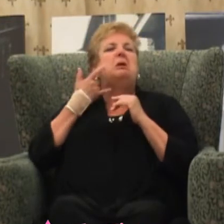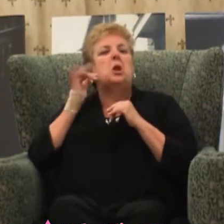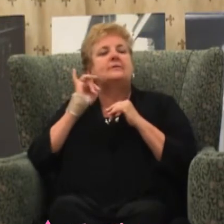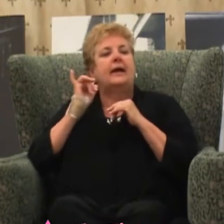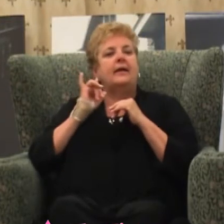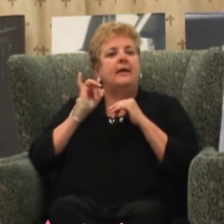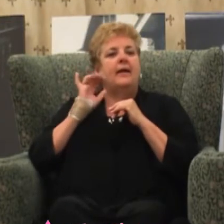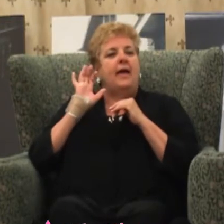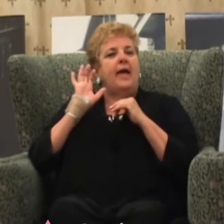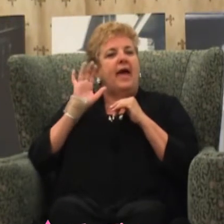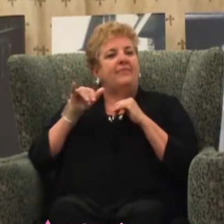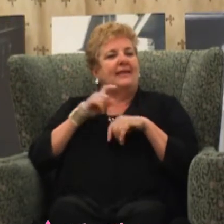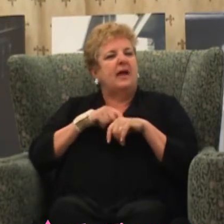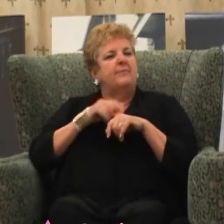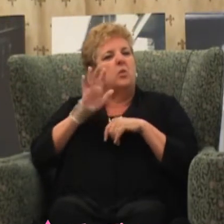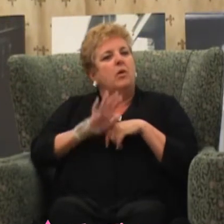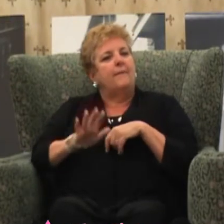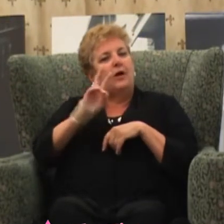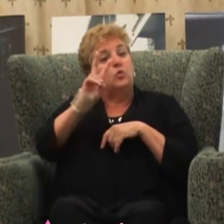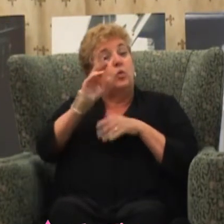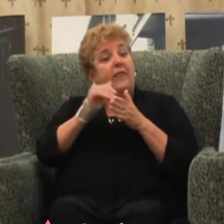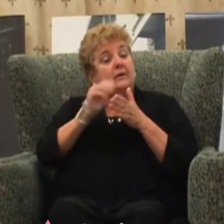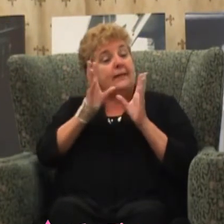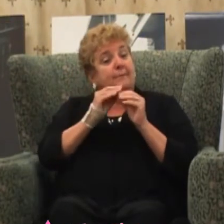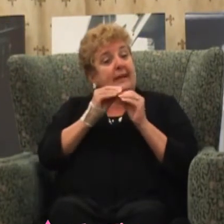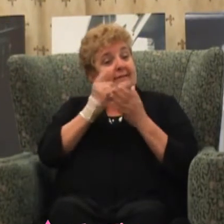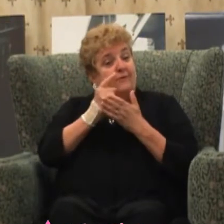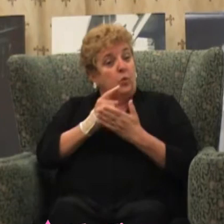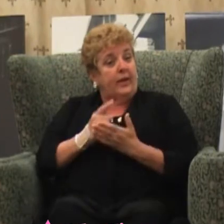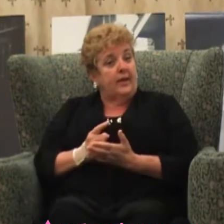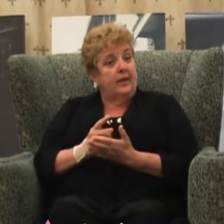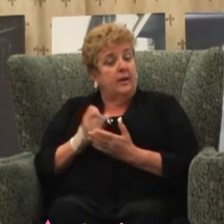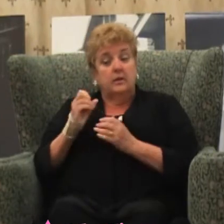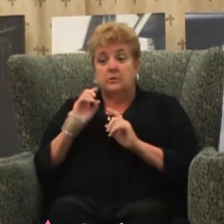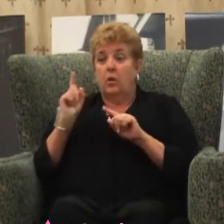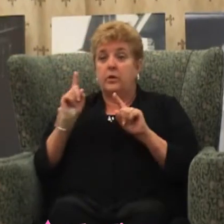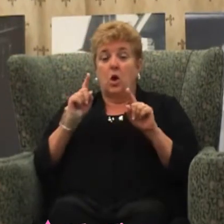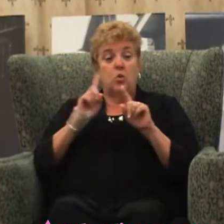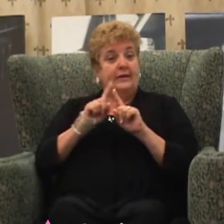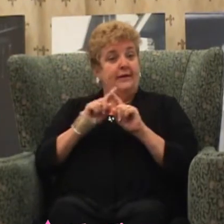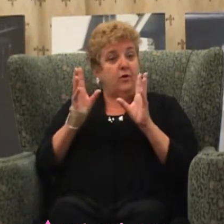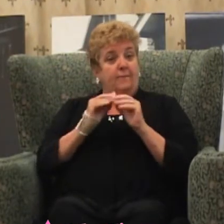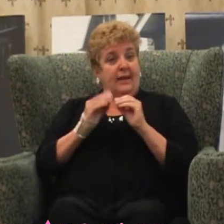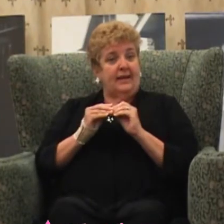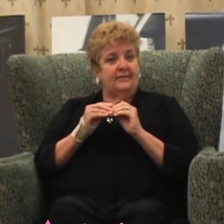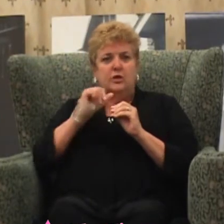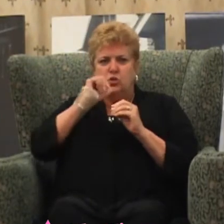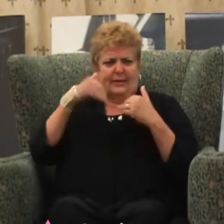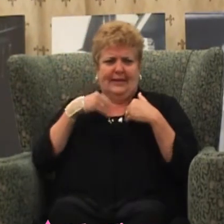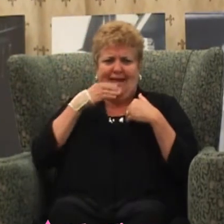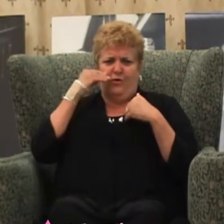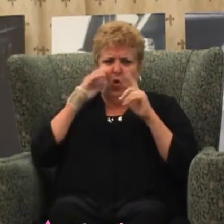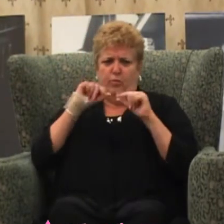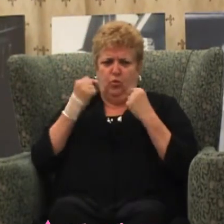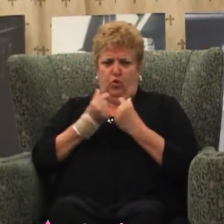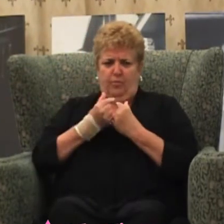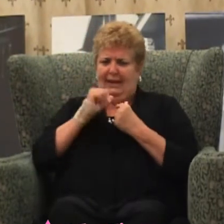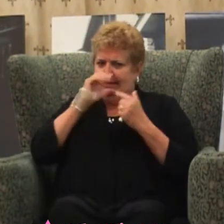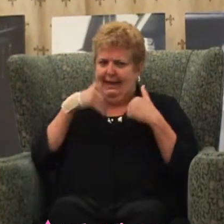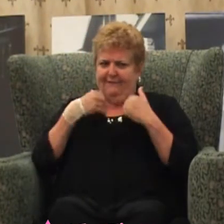2,000 meetings in a week, and so I would just go to these different meetings. So I didn't have a home group. I didn't have a sponsor. I didn't want a